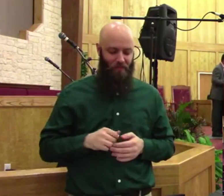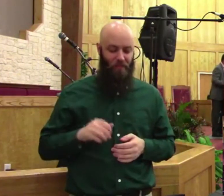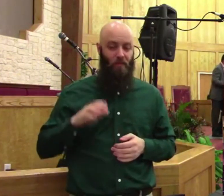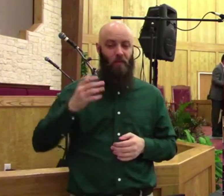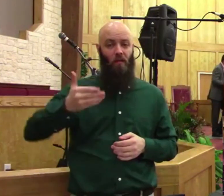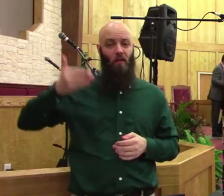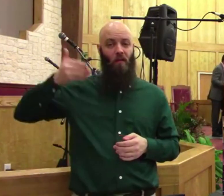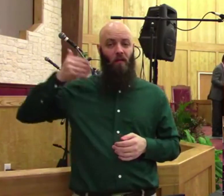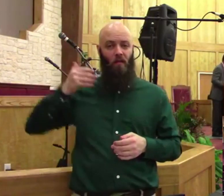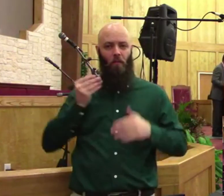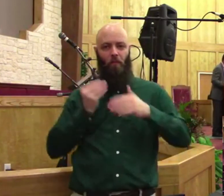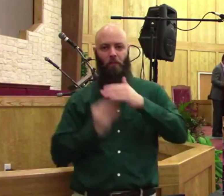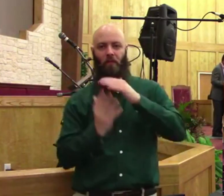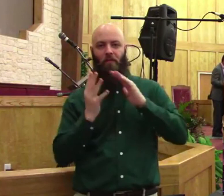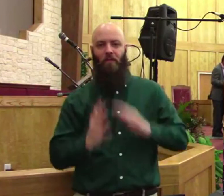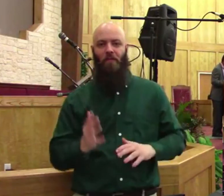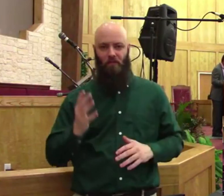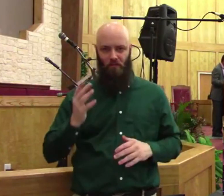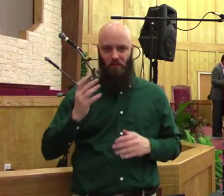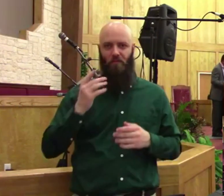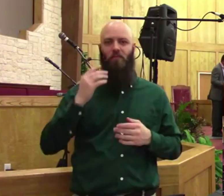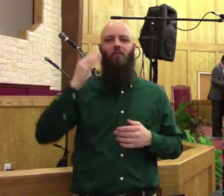Prophets